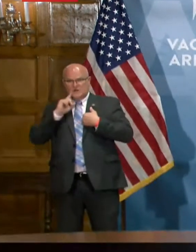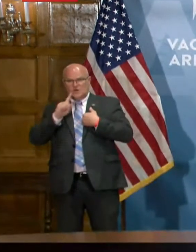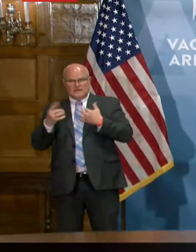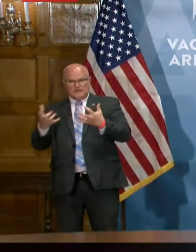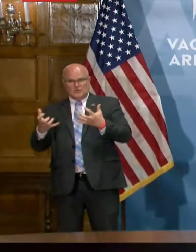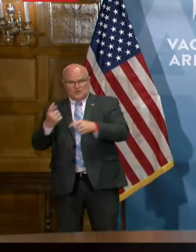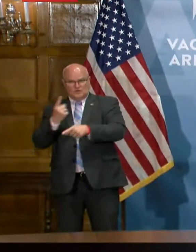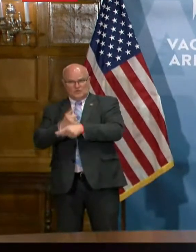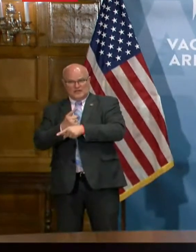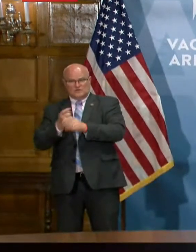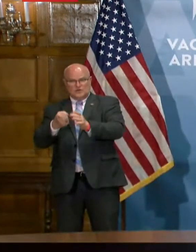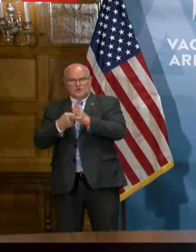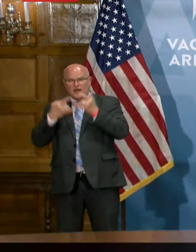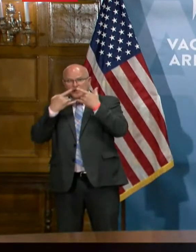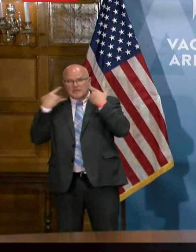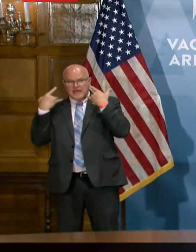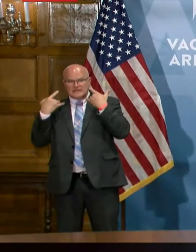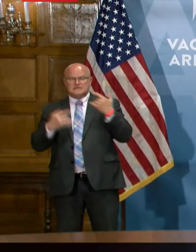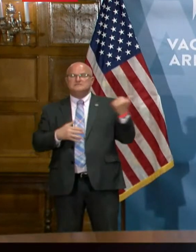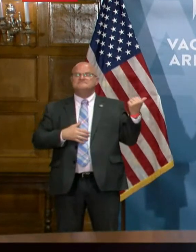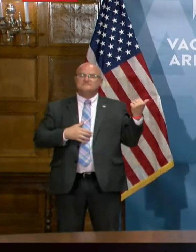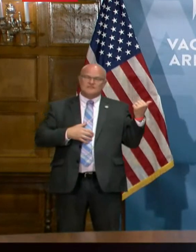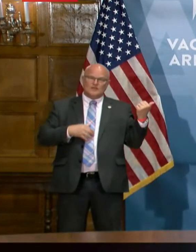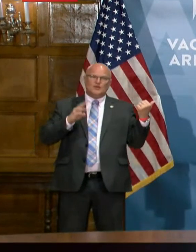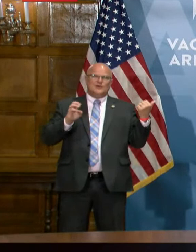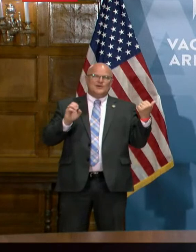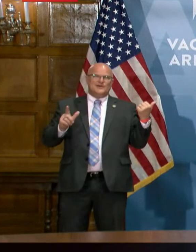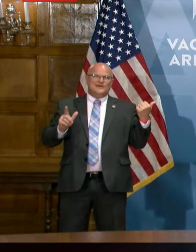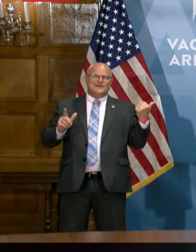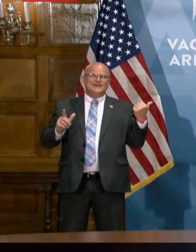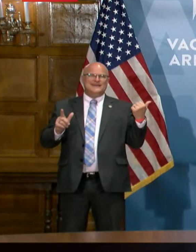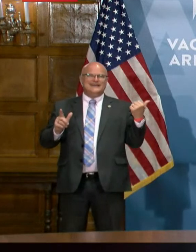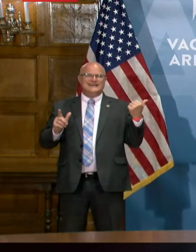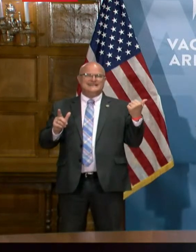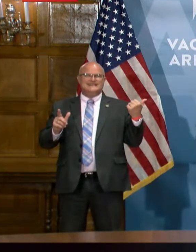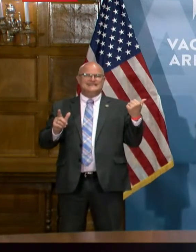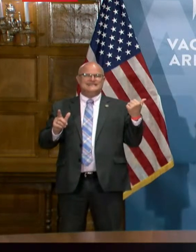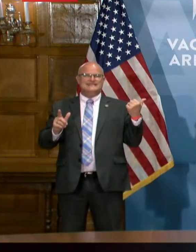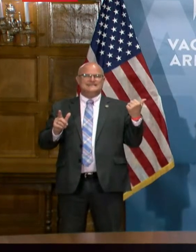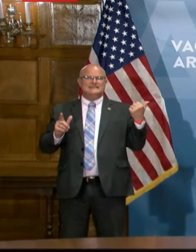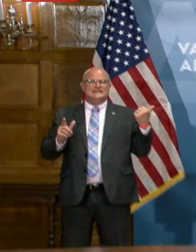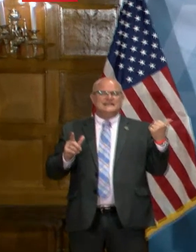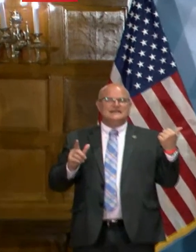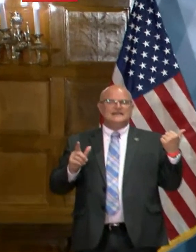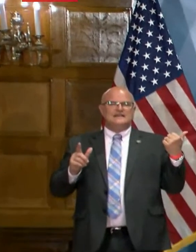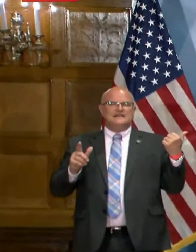want requiring masks? Well, you know,